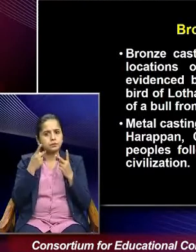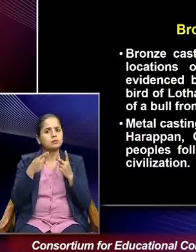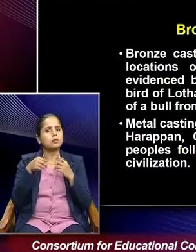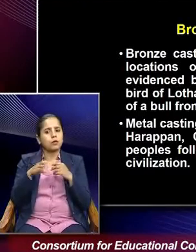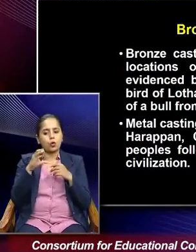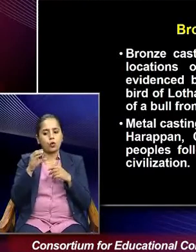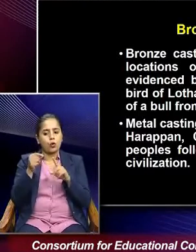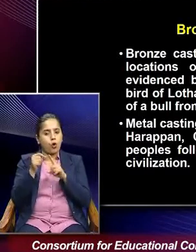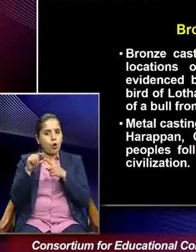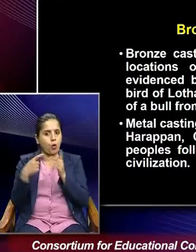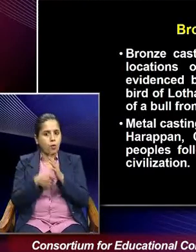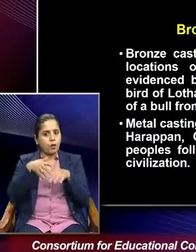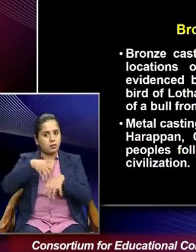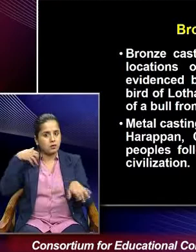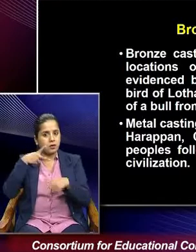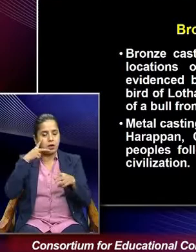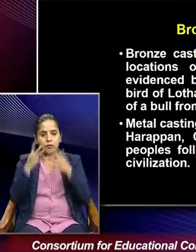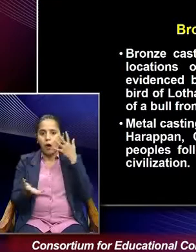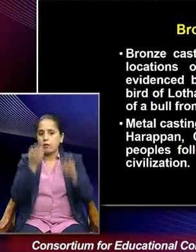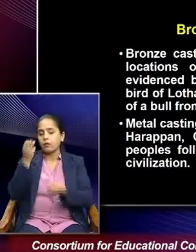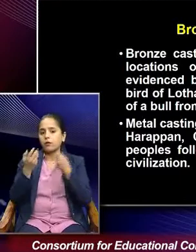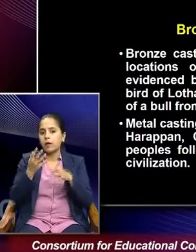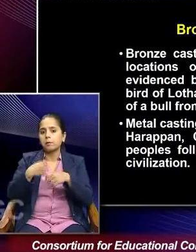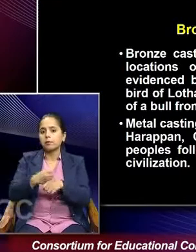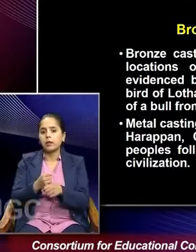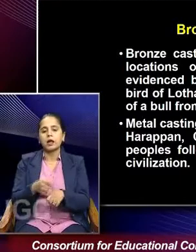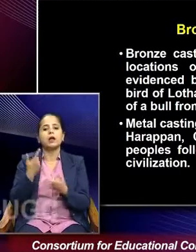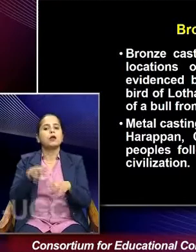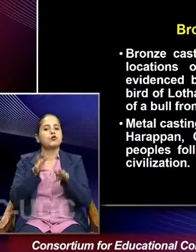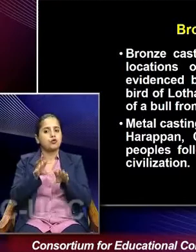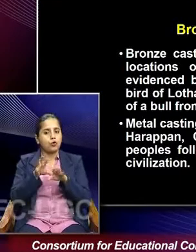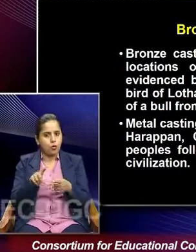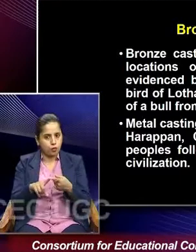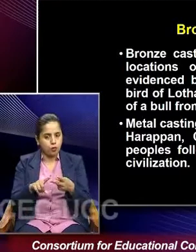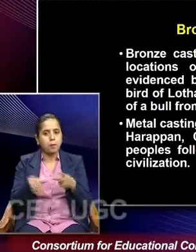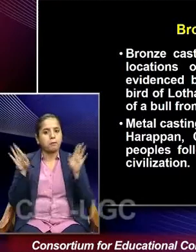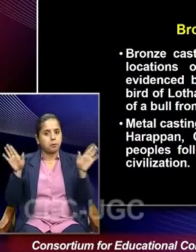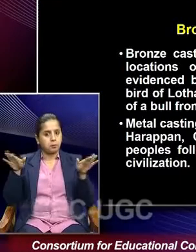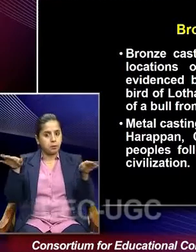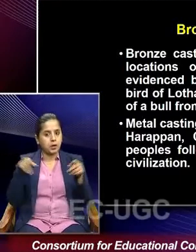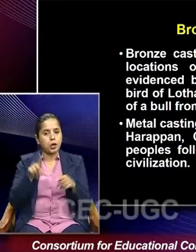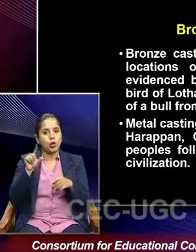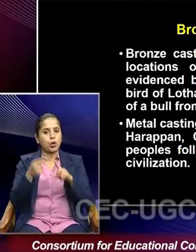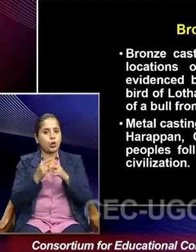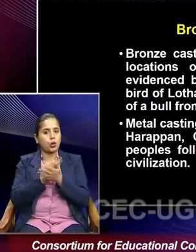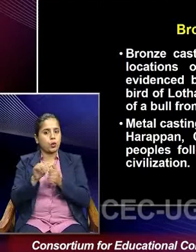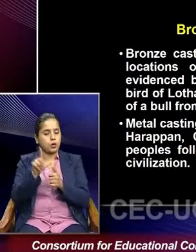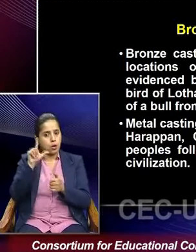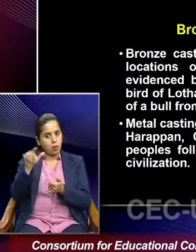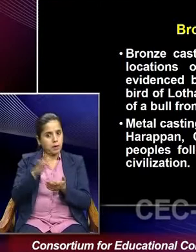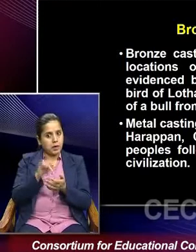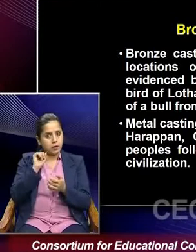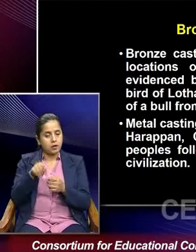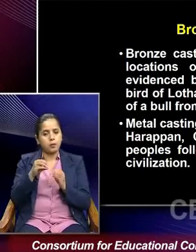copper animals that have been found, for example, dog and bird of Lothal, and the